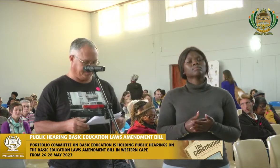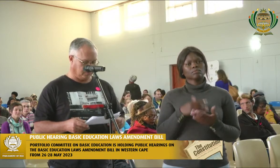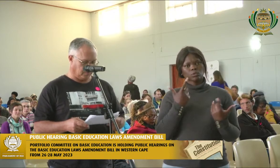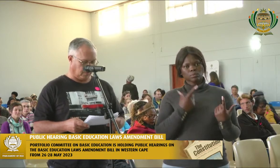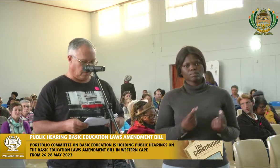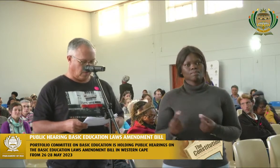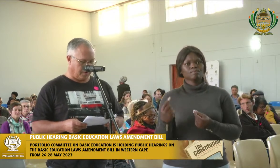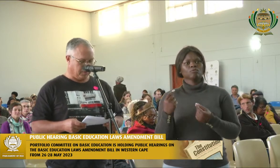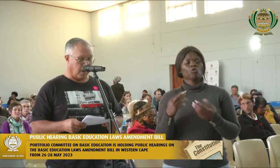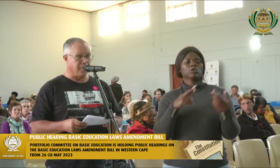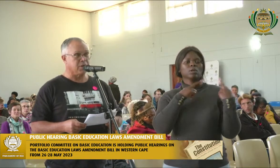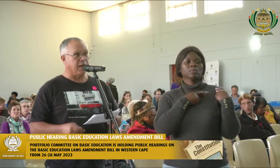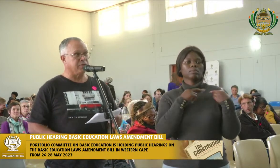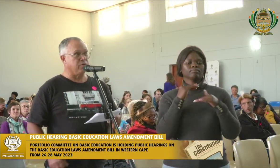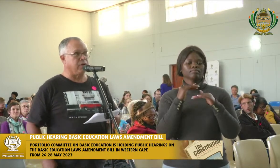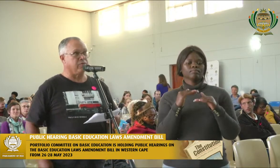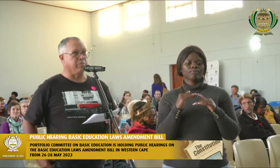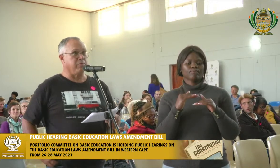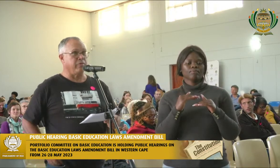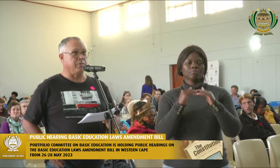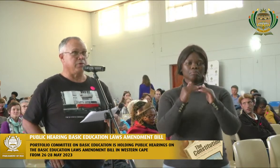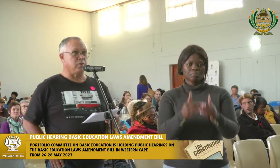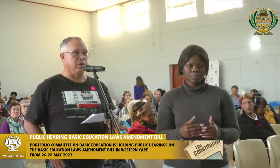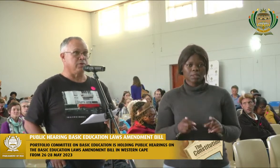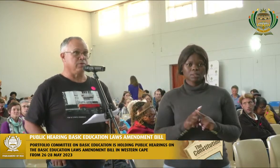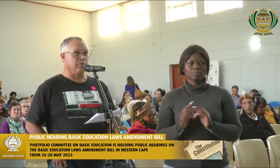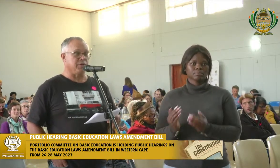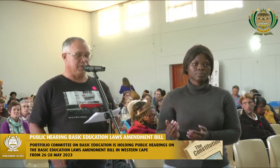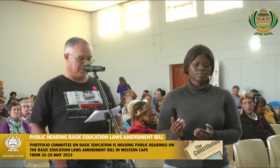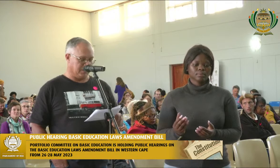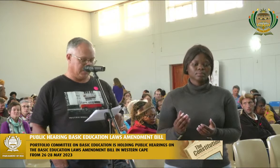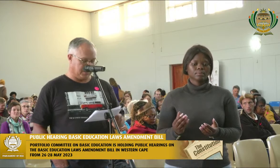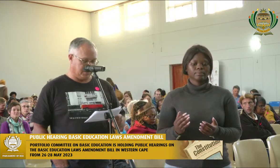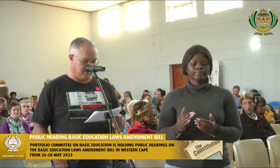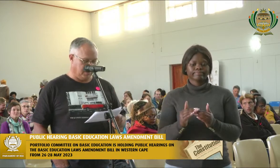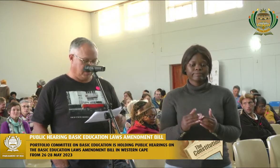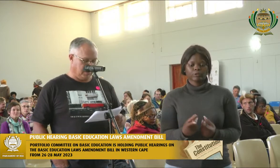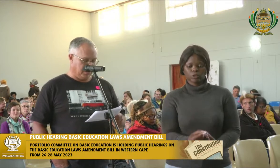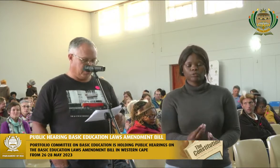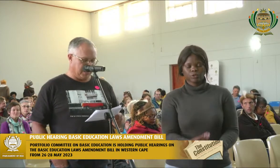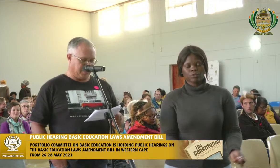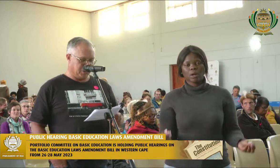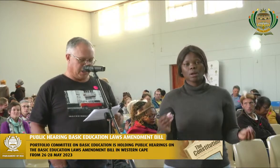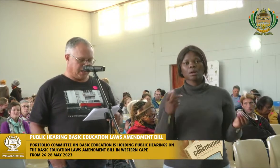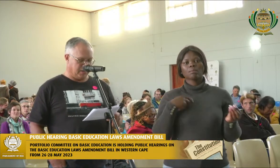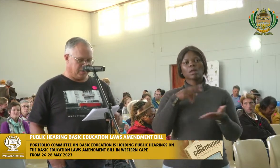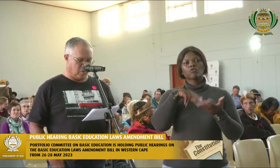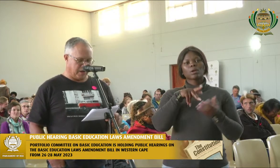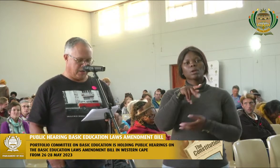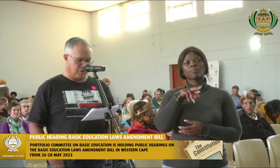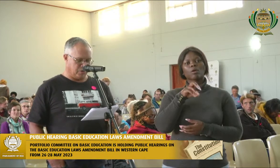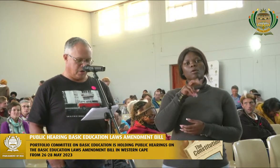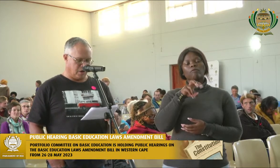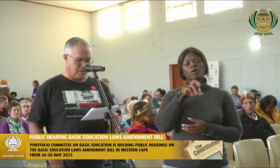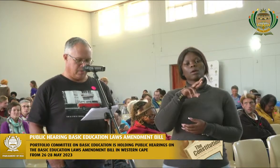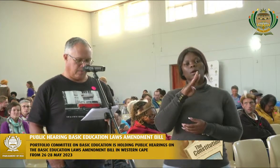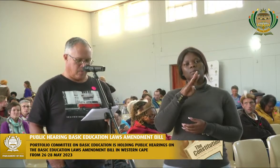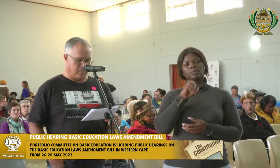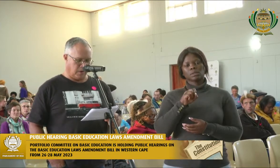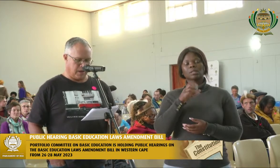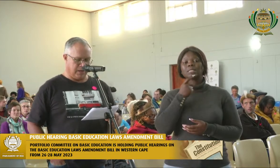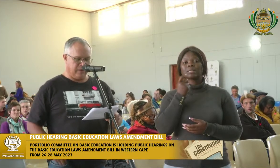responsibilities. I'd just like to read from Proverbs 22, verse 6. It says, "Train up a child in the way he should